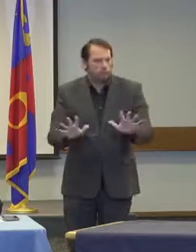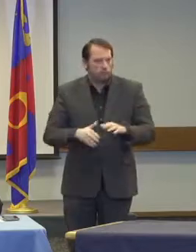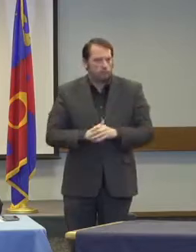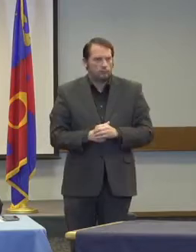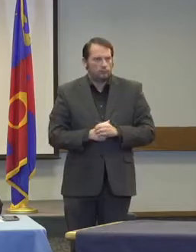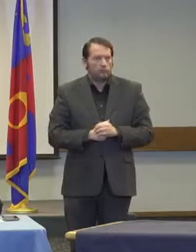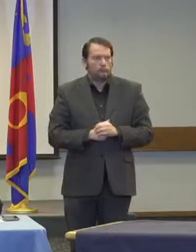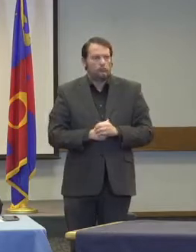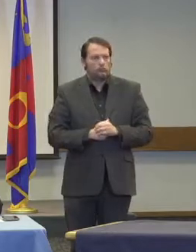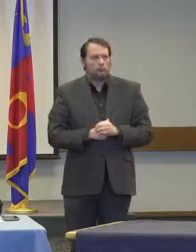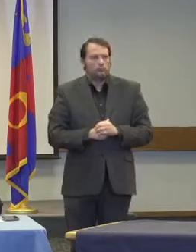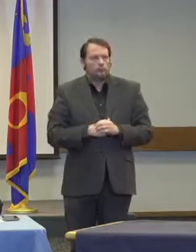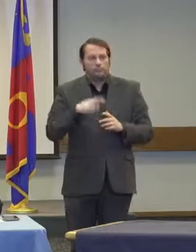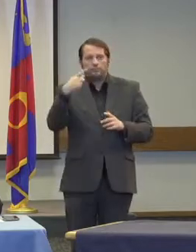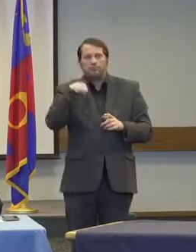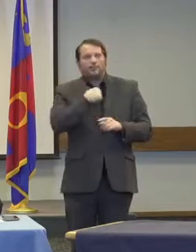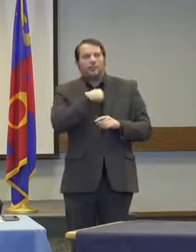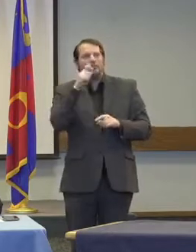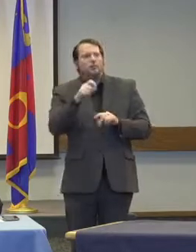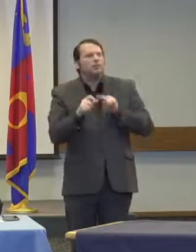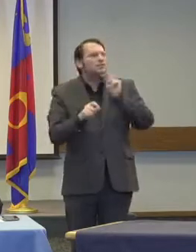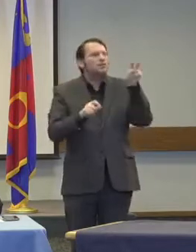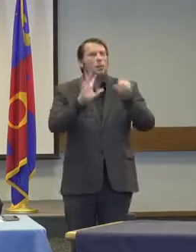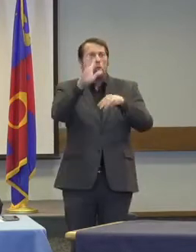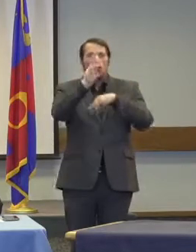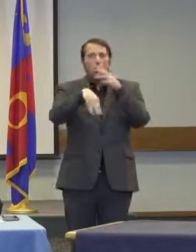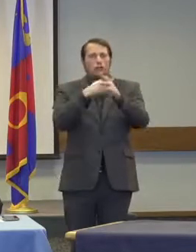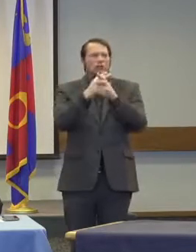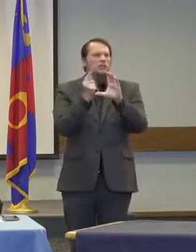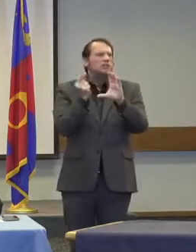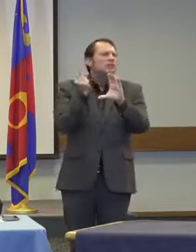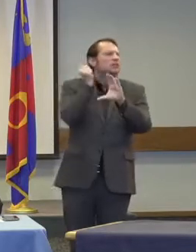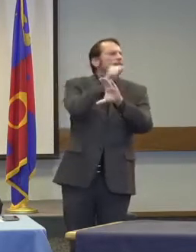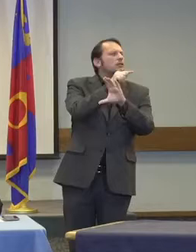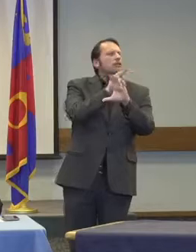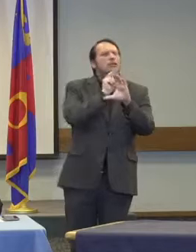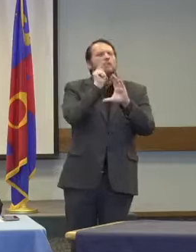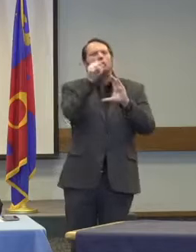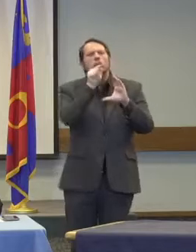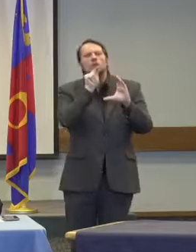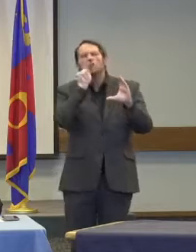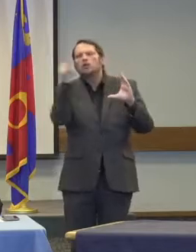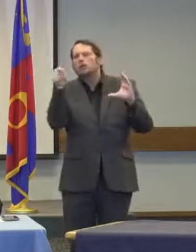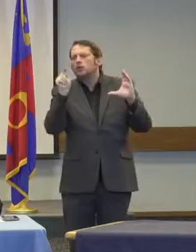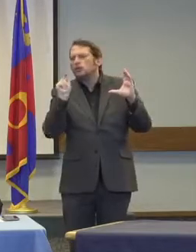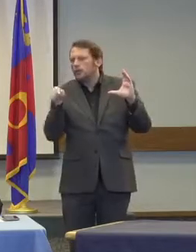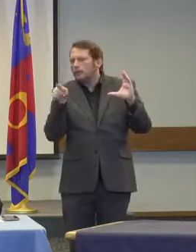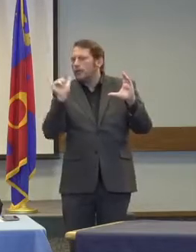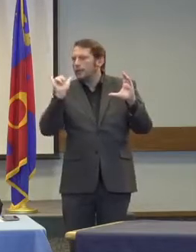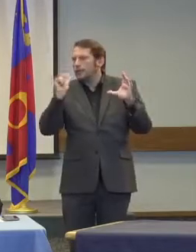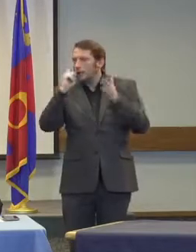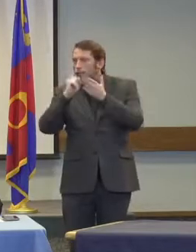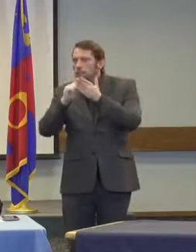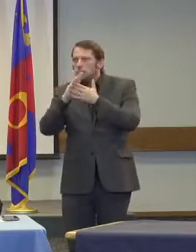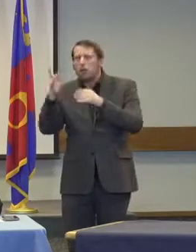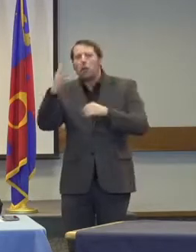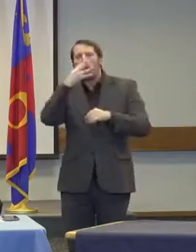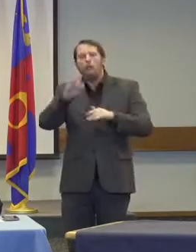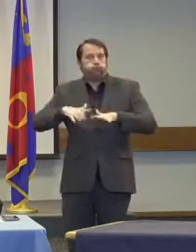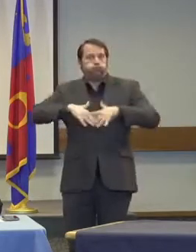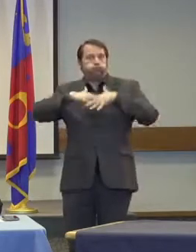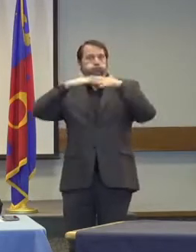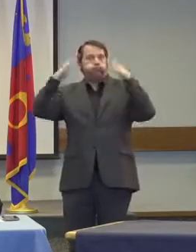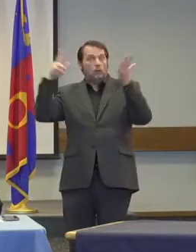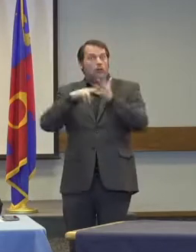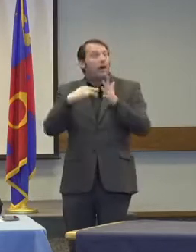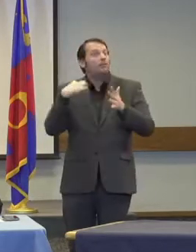happens when we ignore the warnings and ignore the advice of people who are trying to keep us safe. So I just encourage everybody, do